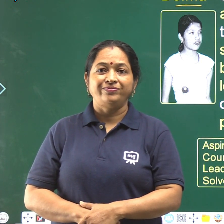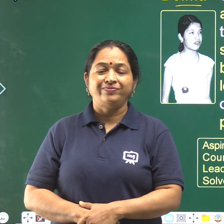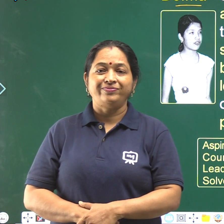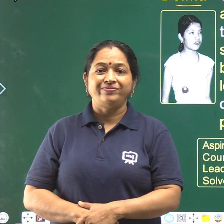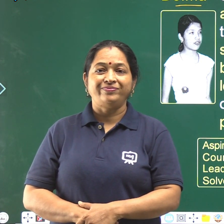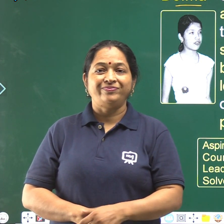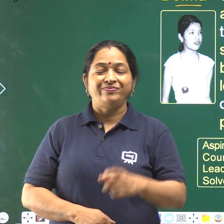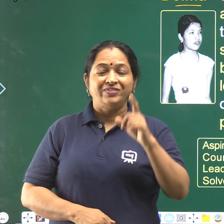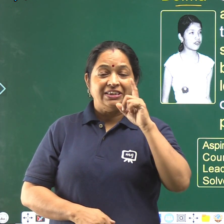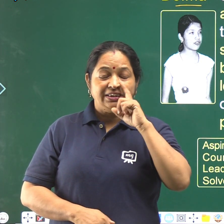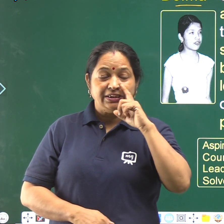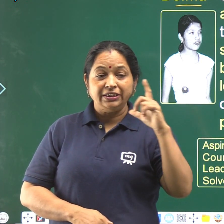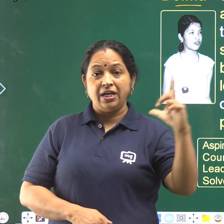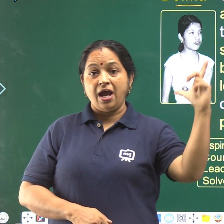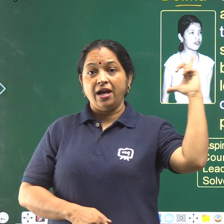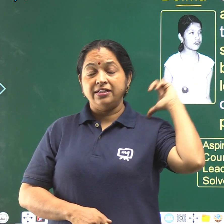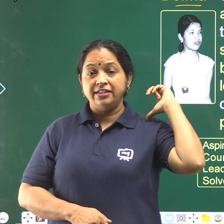she had leadership qualities.